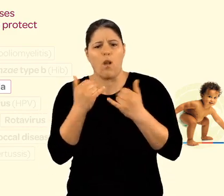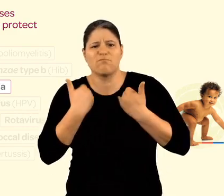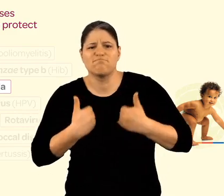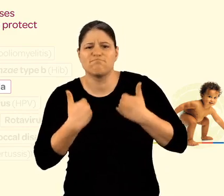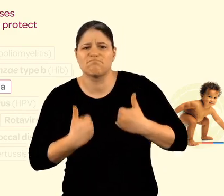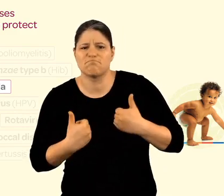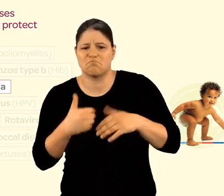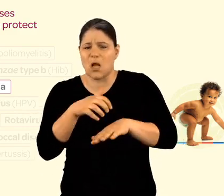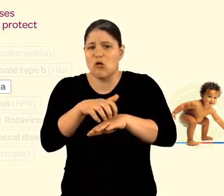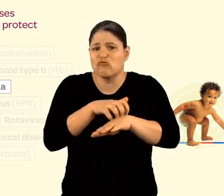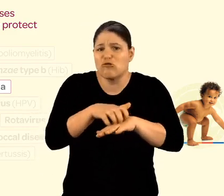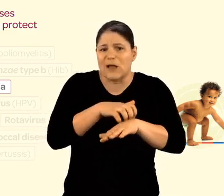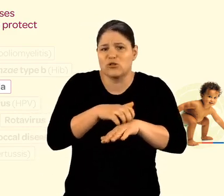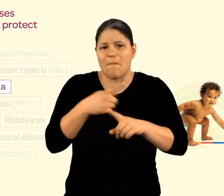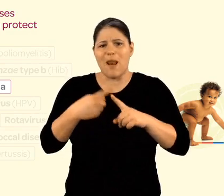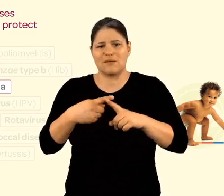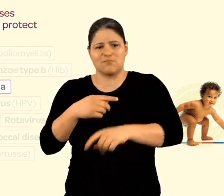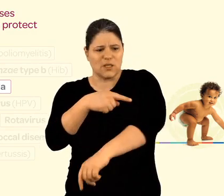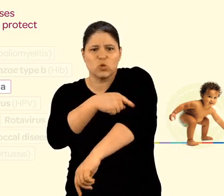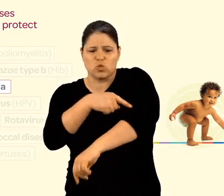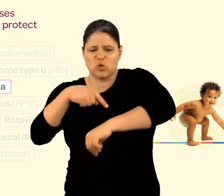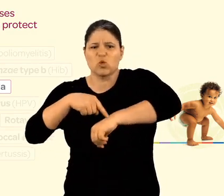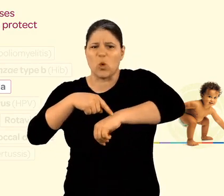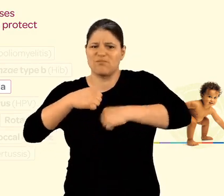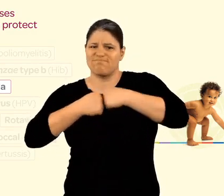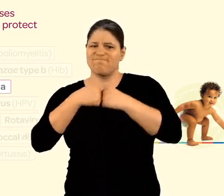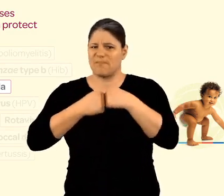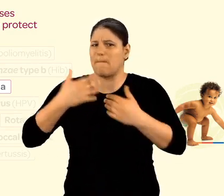Causes a mild illness with a rash and joint pain.